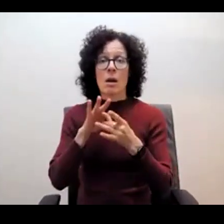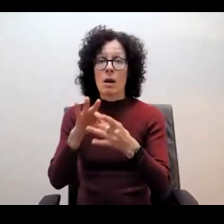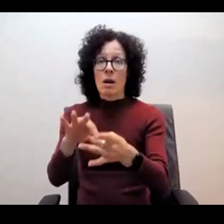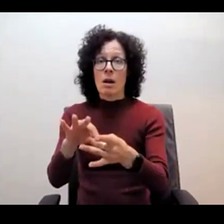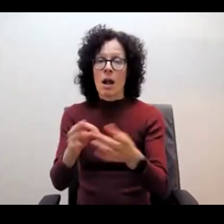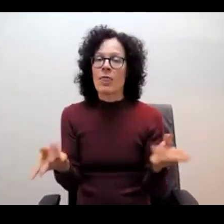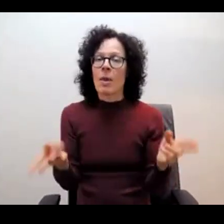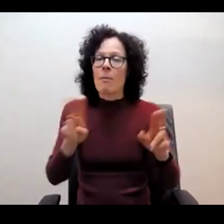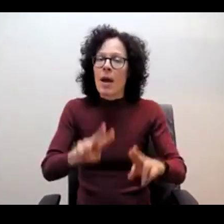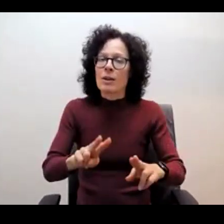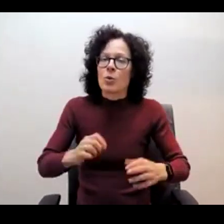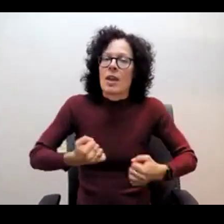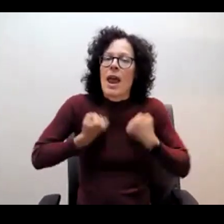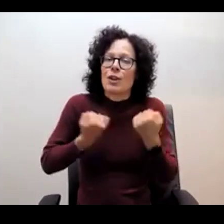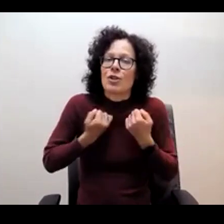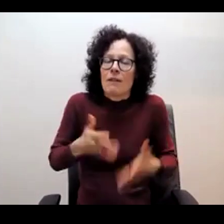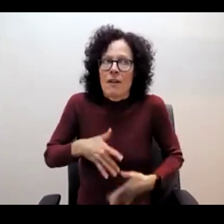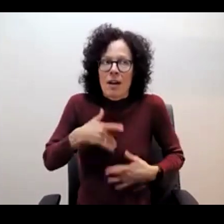energy field in your body.